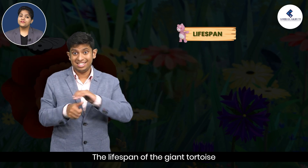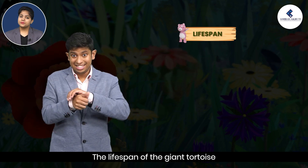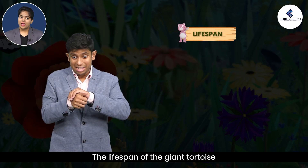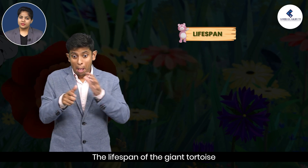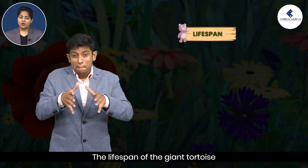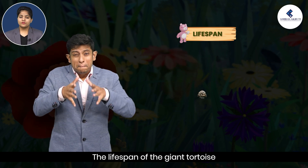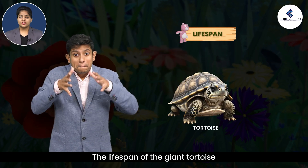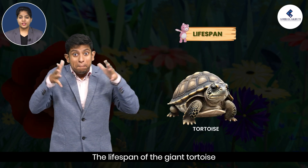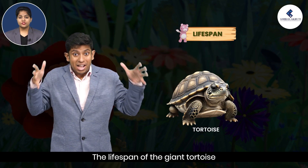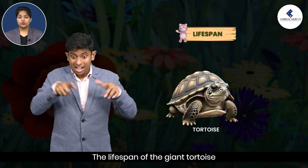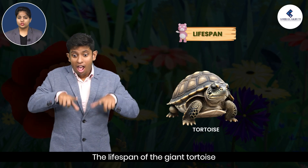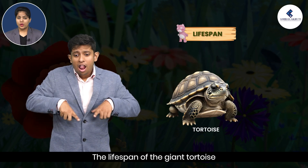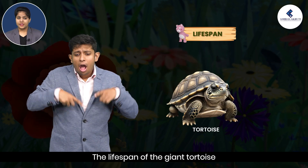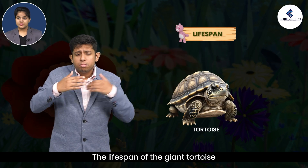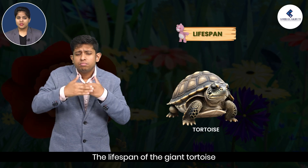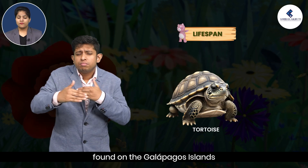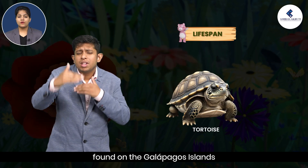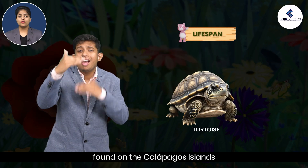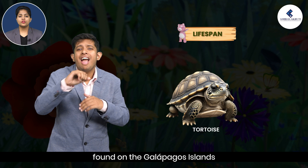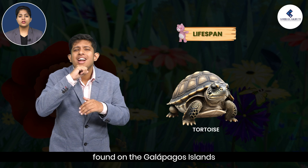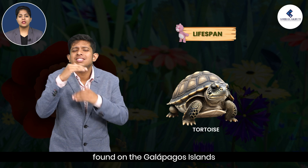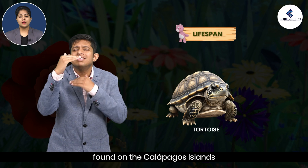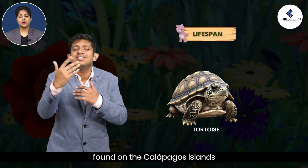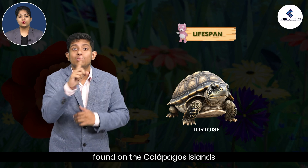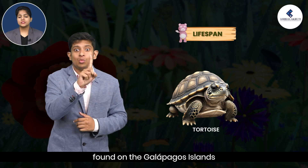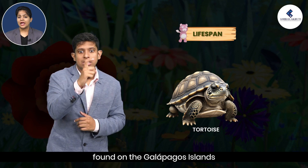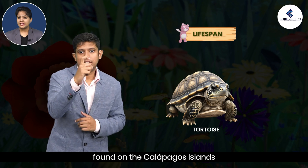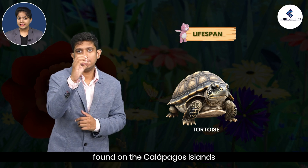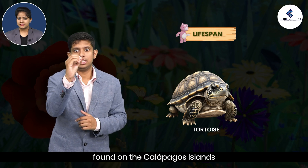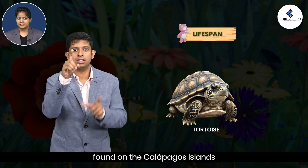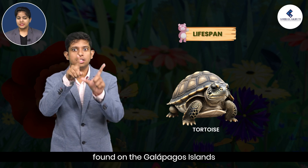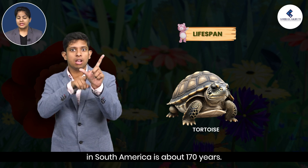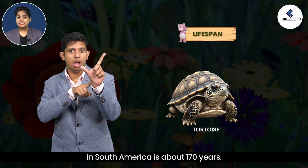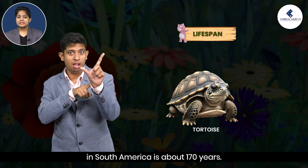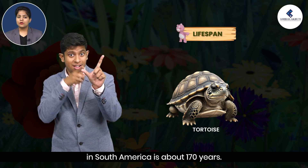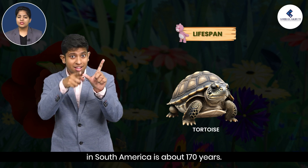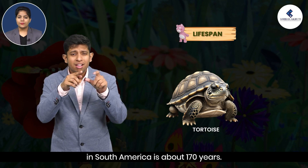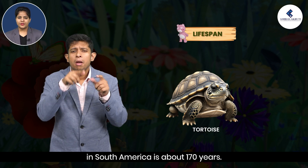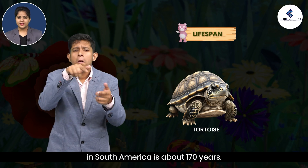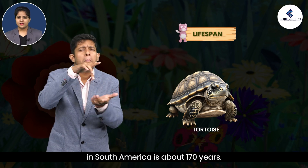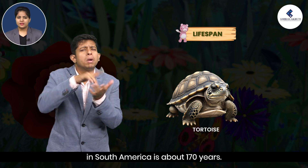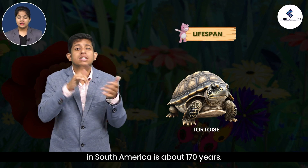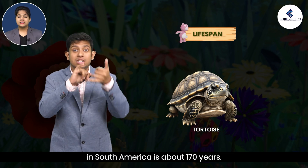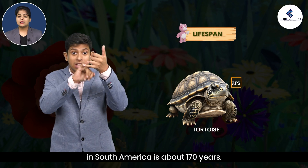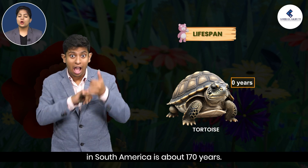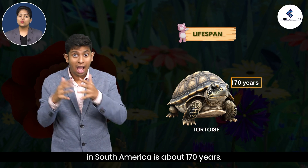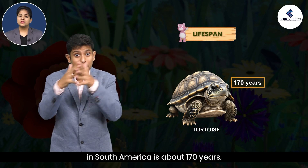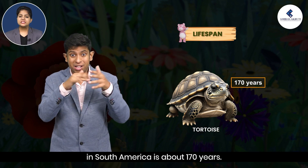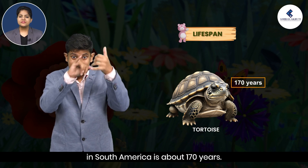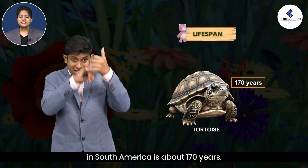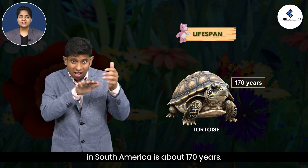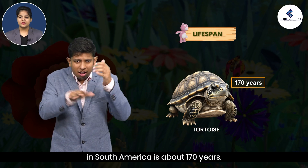The lifespan of the giant tortoise found on the Galapagos Islands in South America is